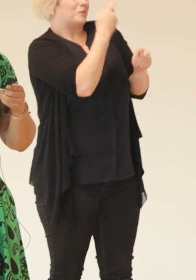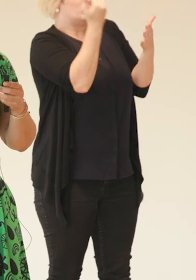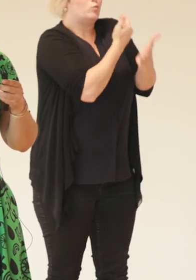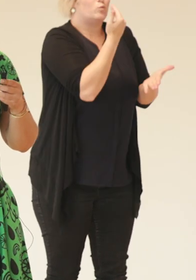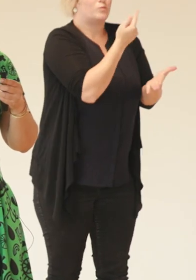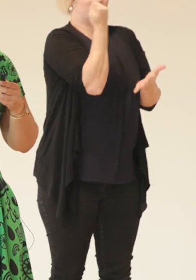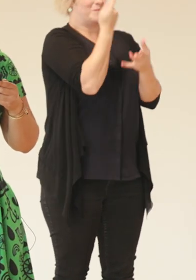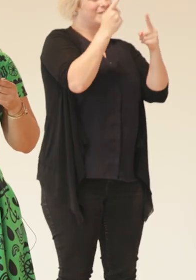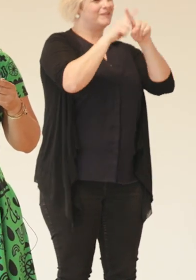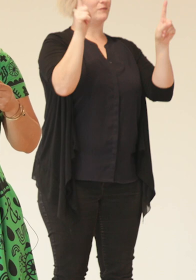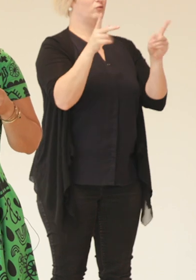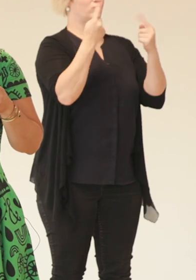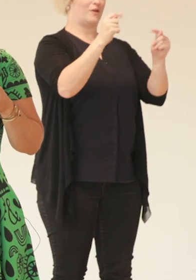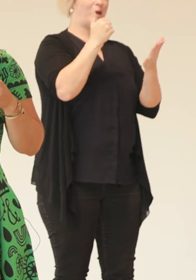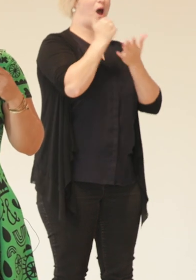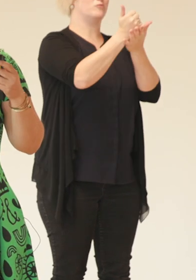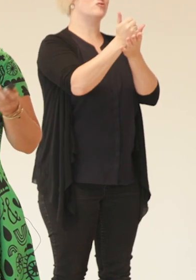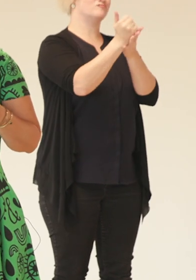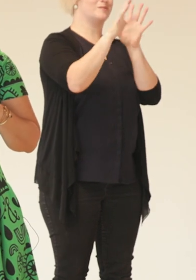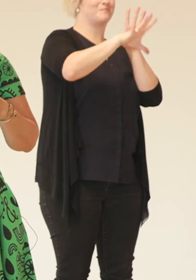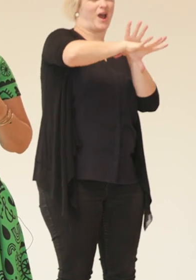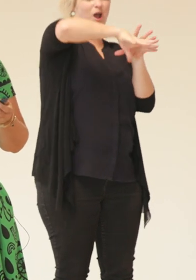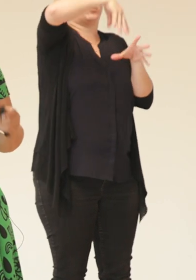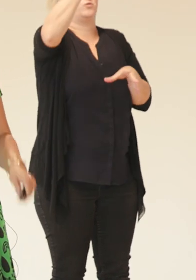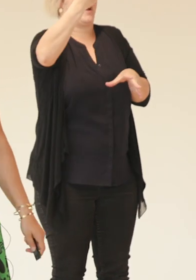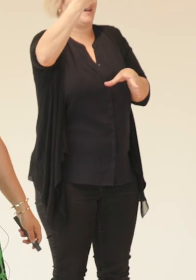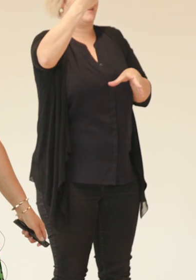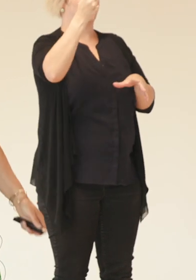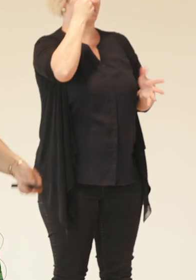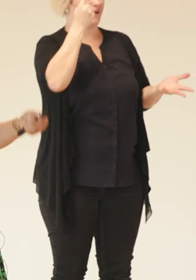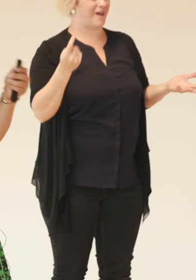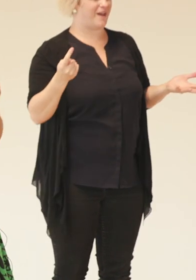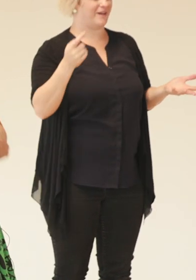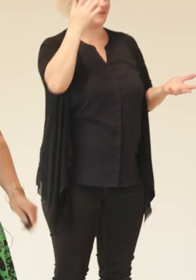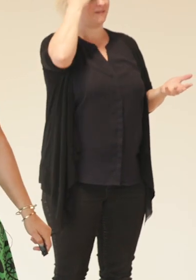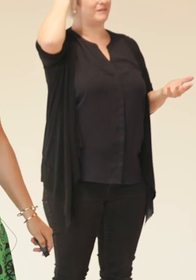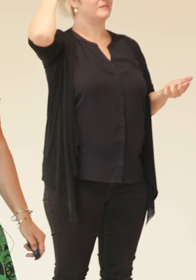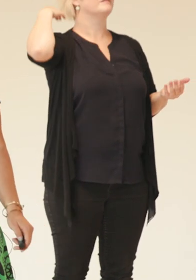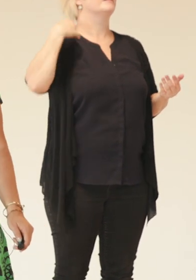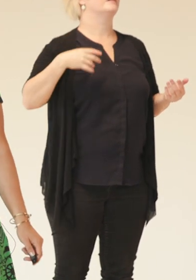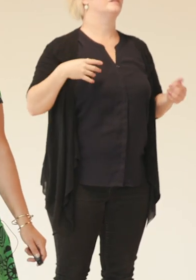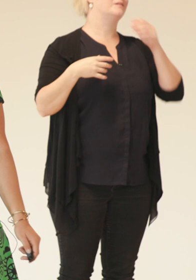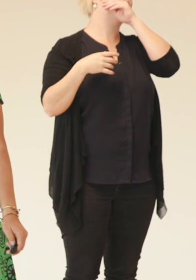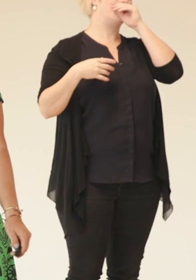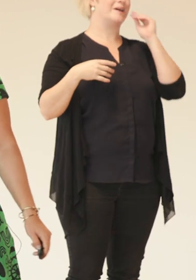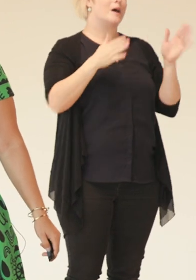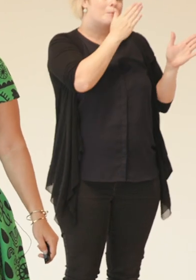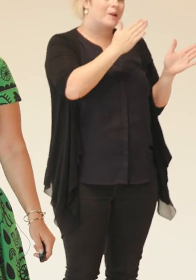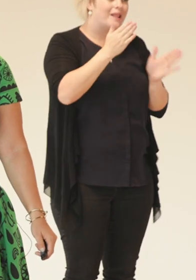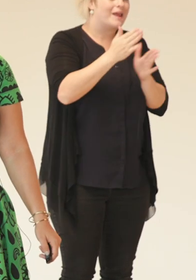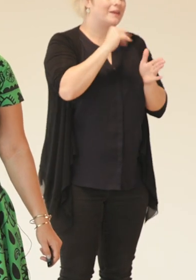And, you know, it does, you know, listening is not sitting and watching the rerun of Game of